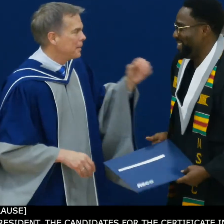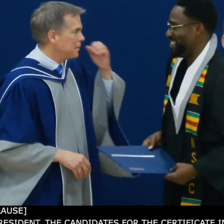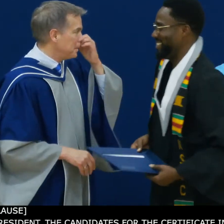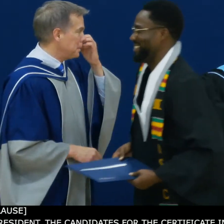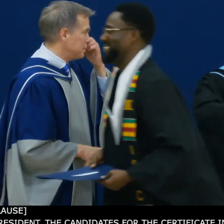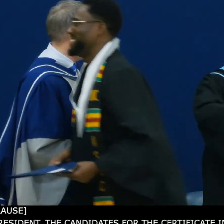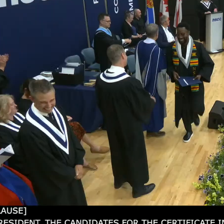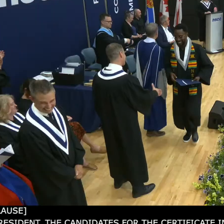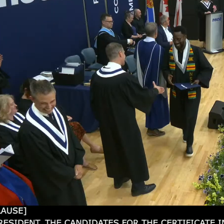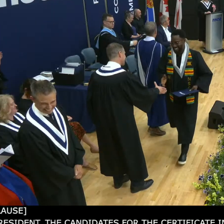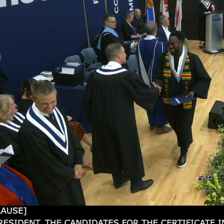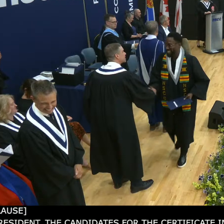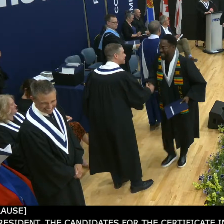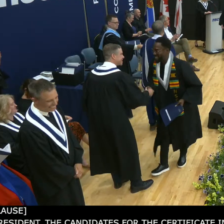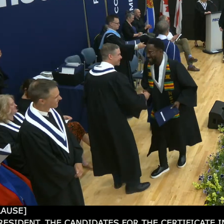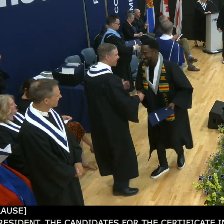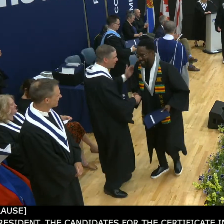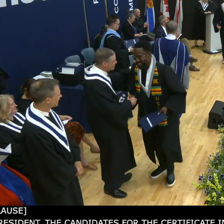Benjamin Davison.